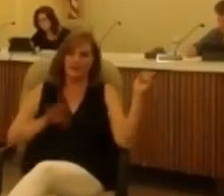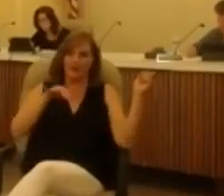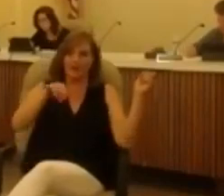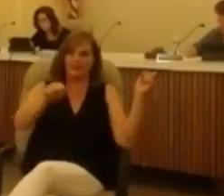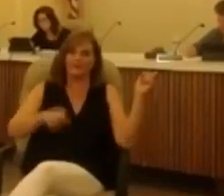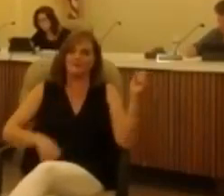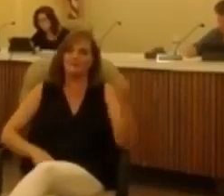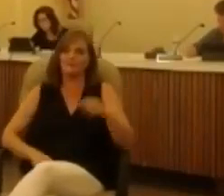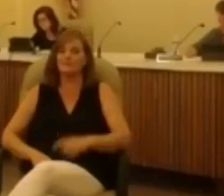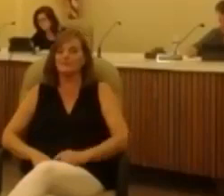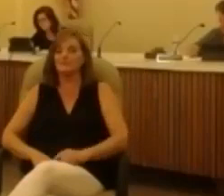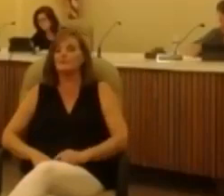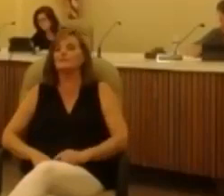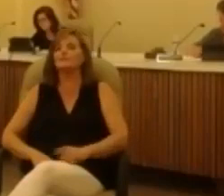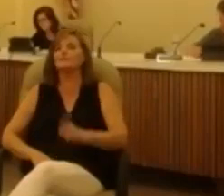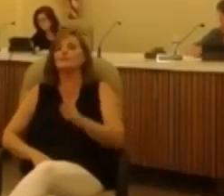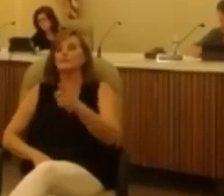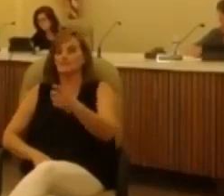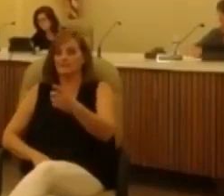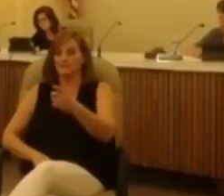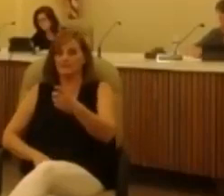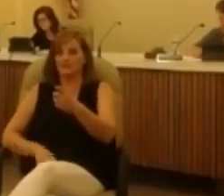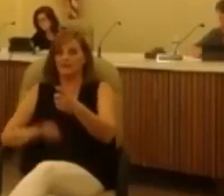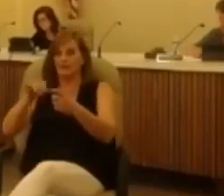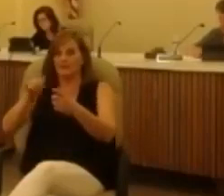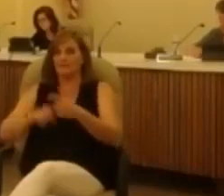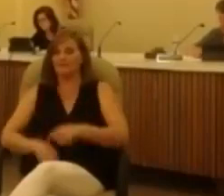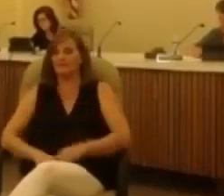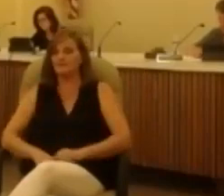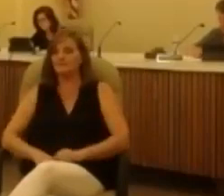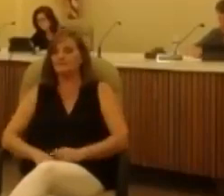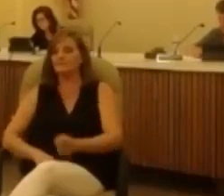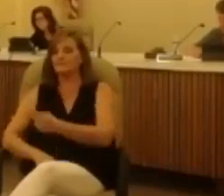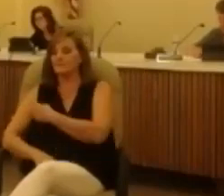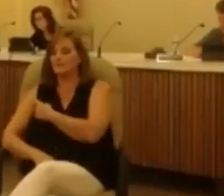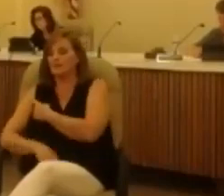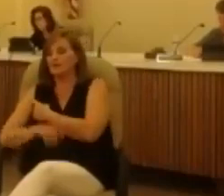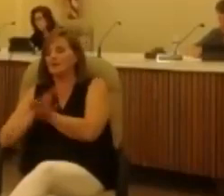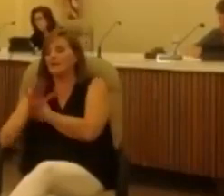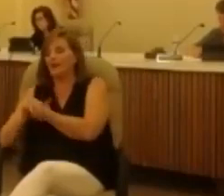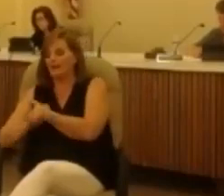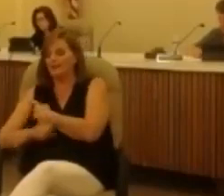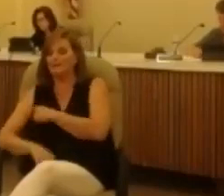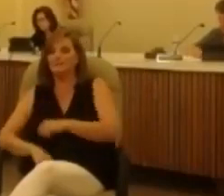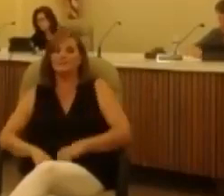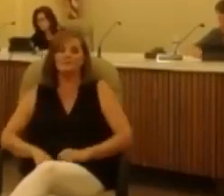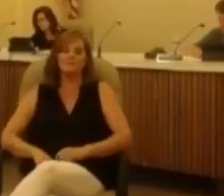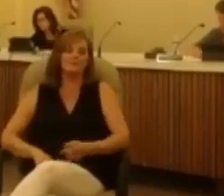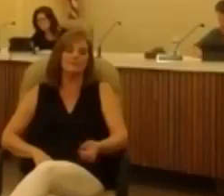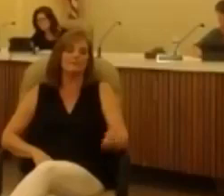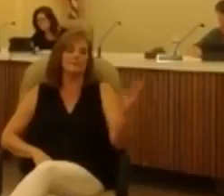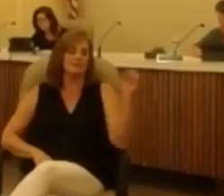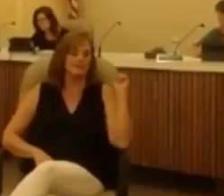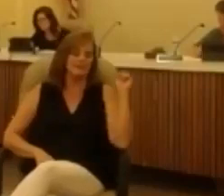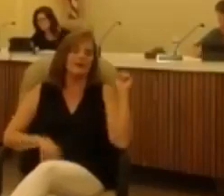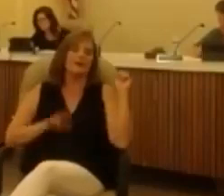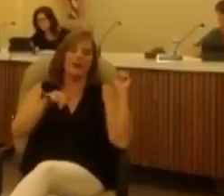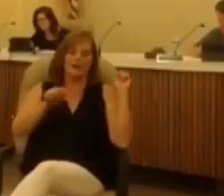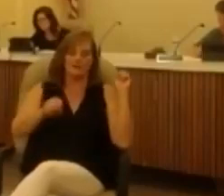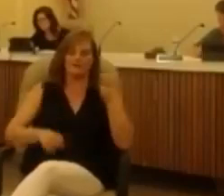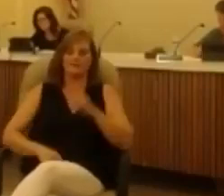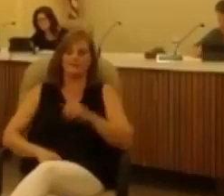Aye. Councilmember Safranek, Aye. Councilmember Bolzner, Aye. Supervisor Schultz.